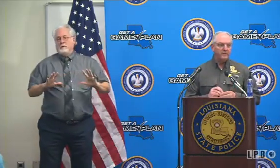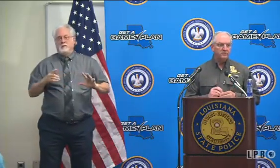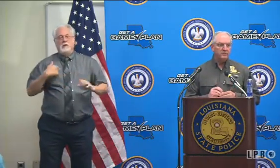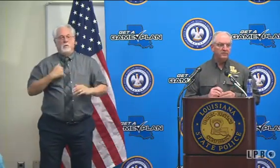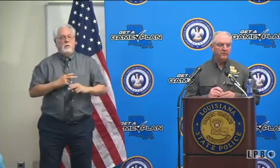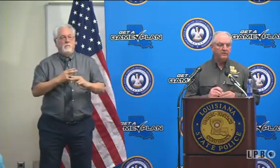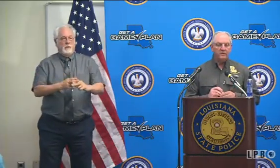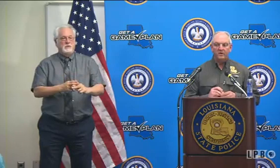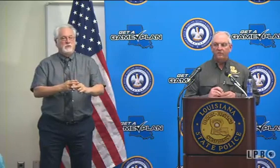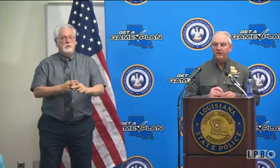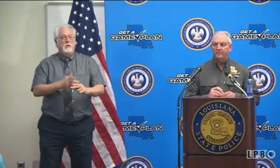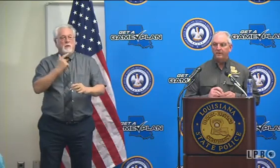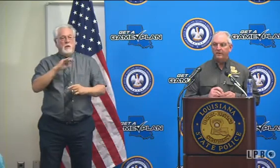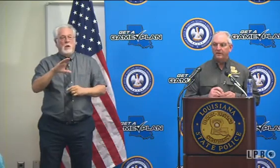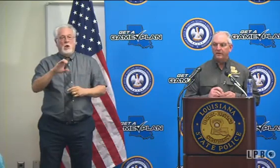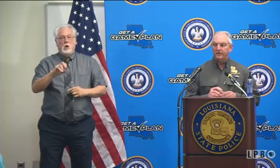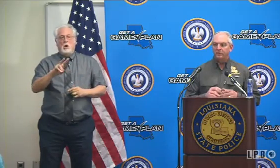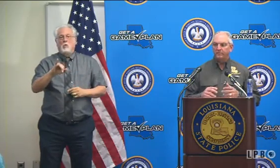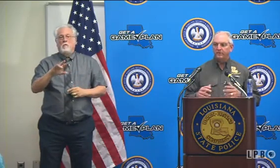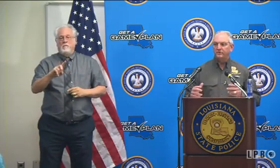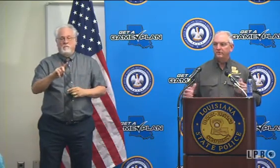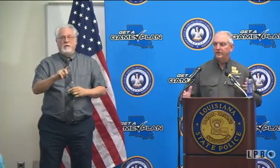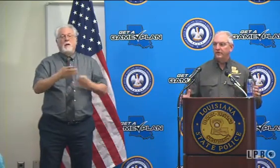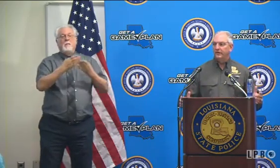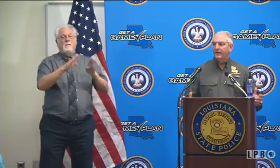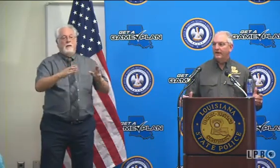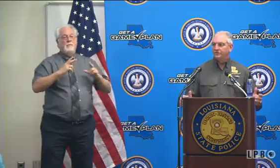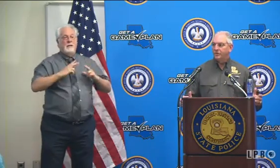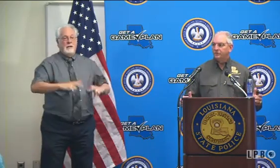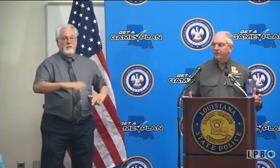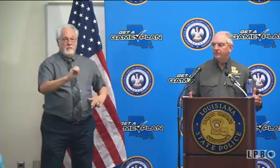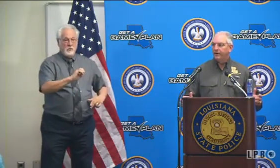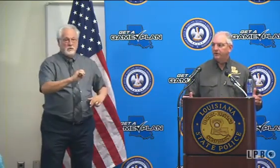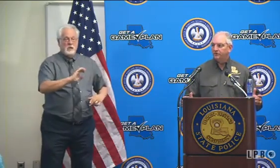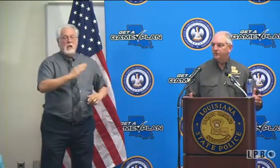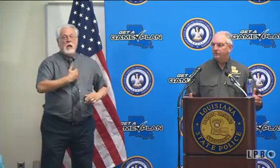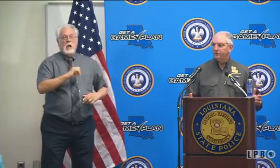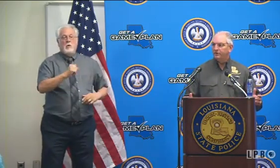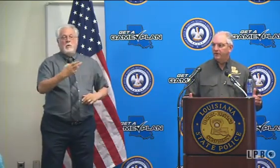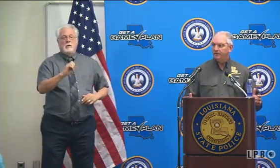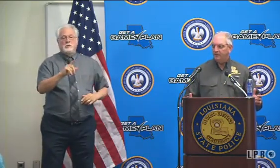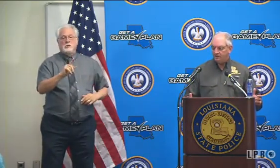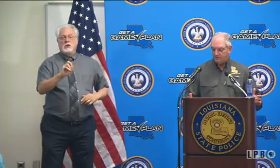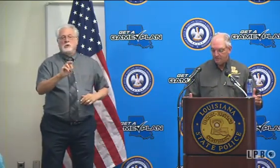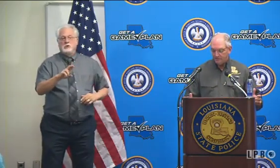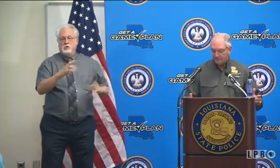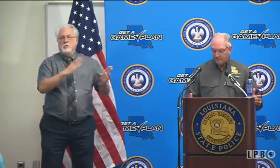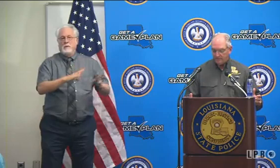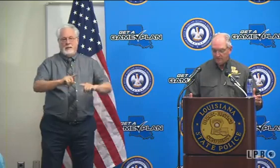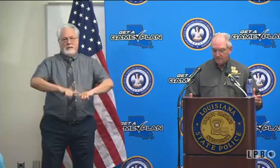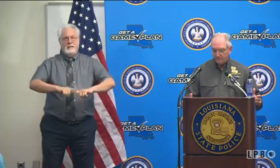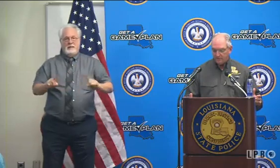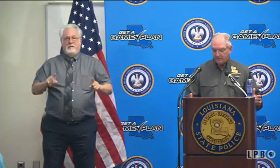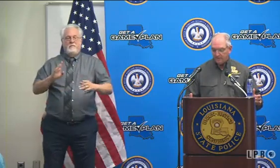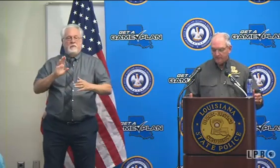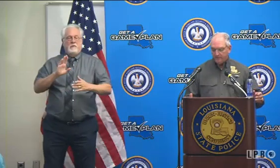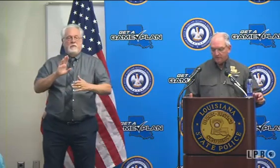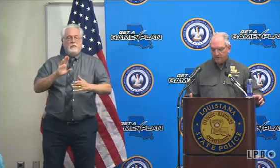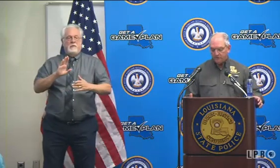mentioned, because of the COVID public health emergency, our sheltering plan looks different than it does in